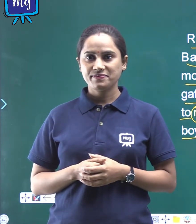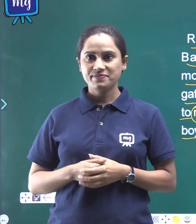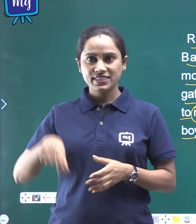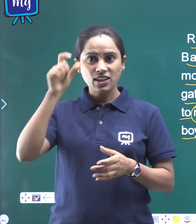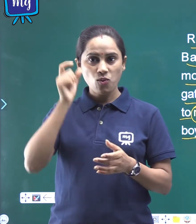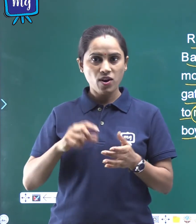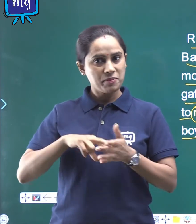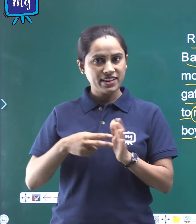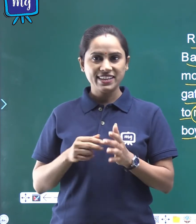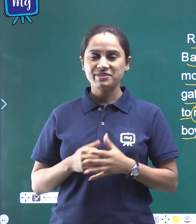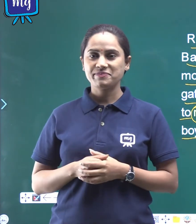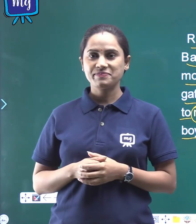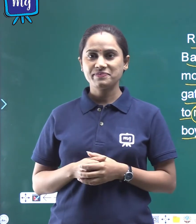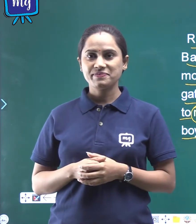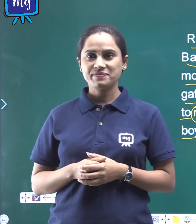Word meaning: